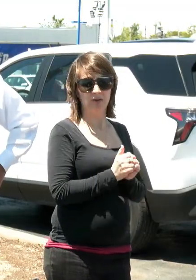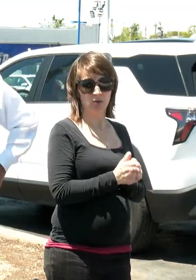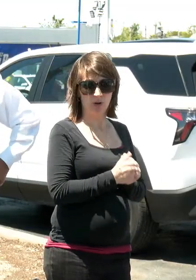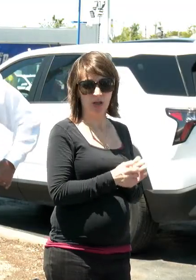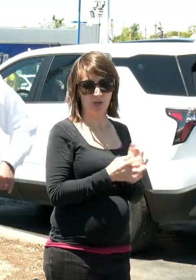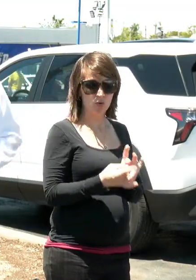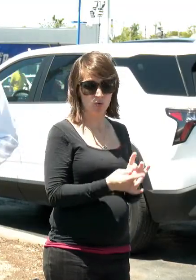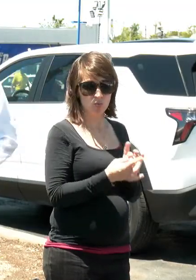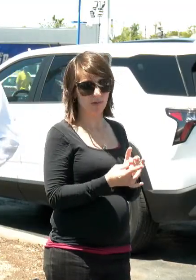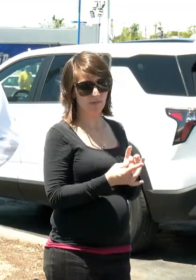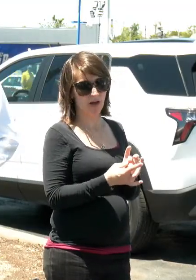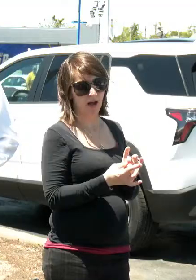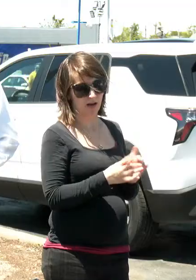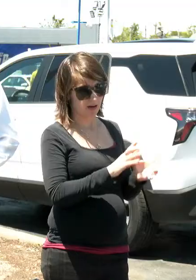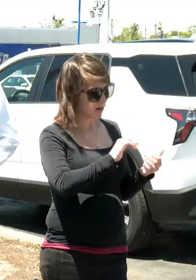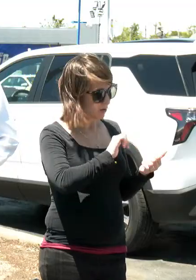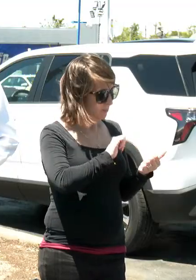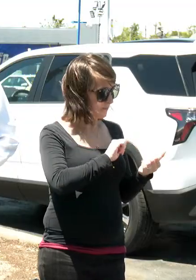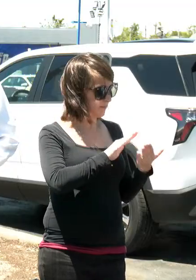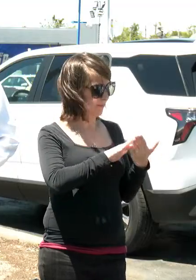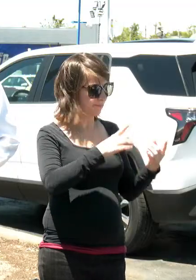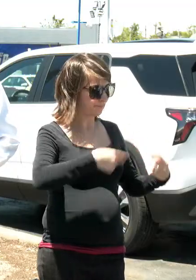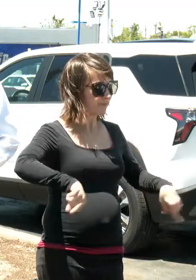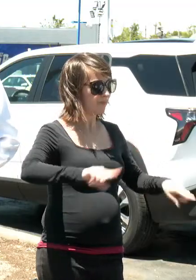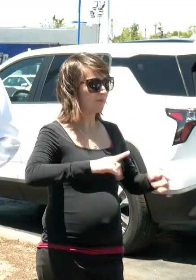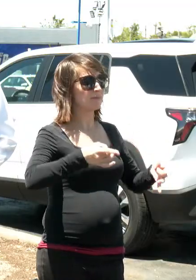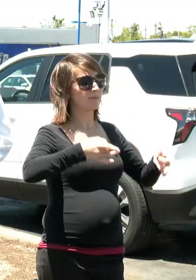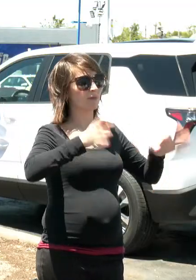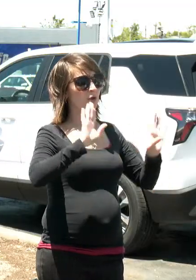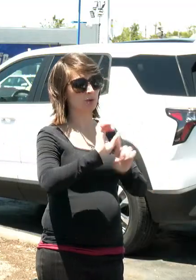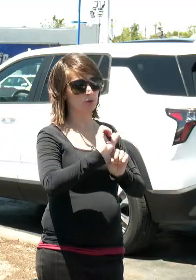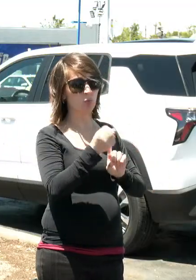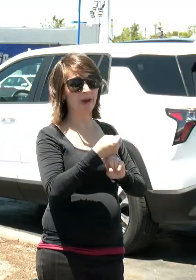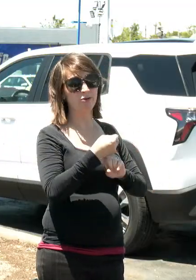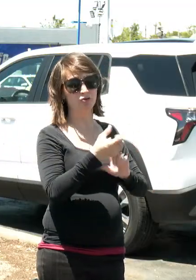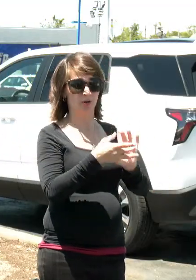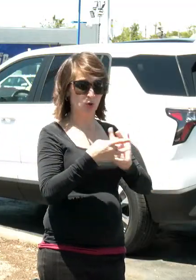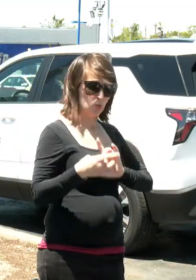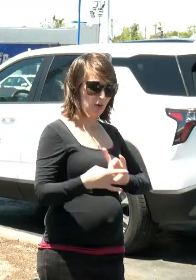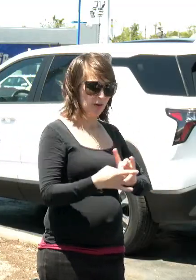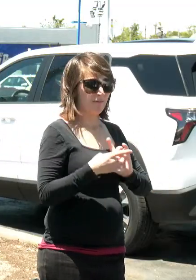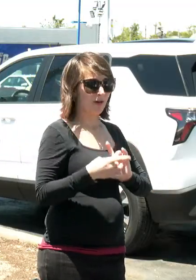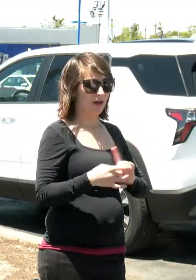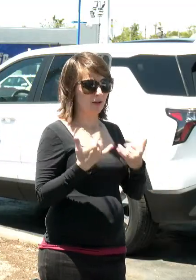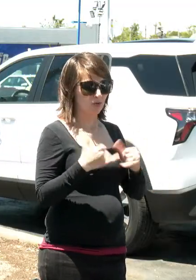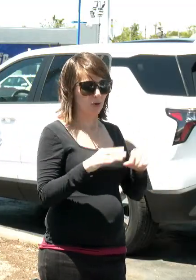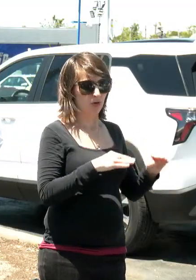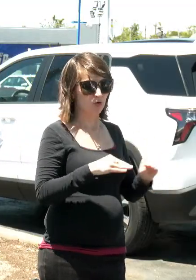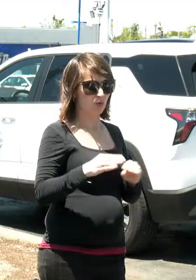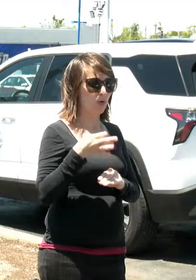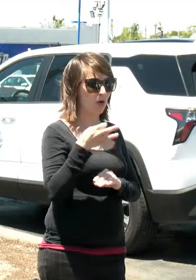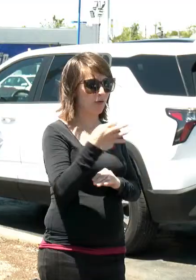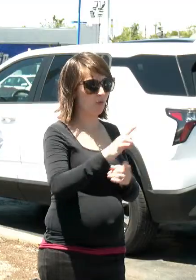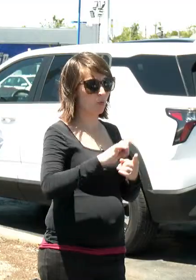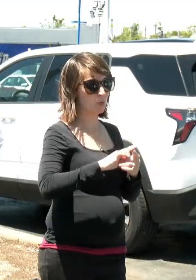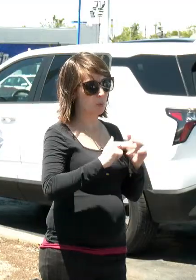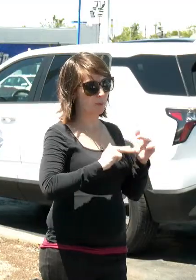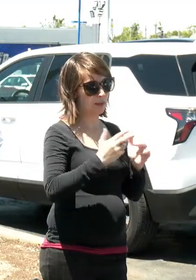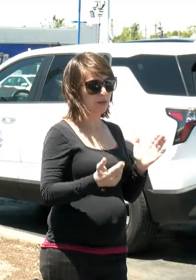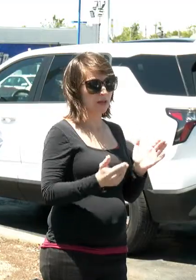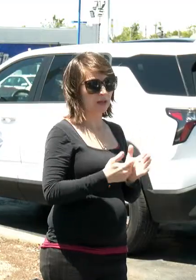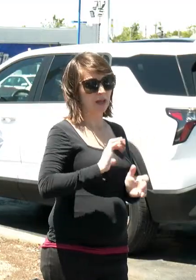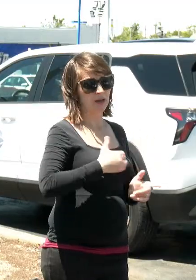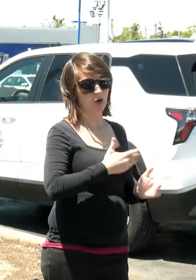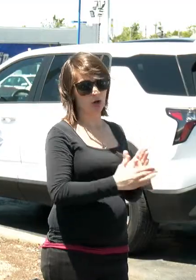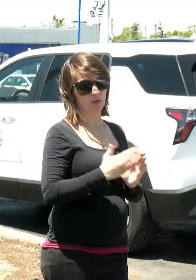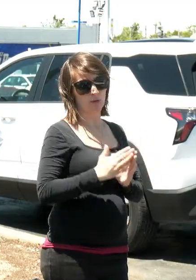unified in addressing this calamity, and unified in moving forward to rebuild our community